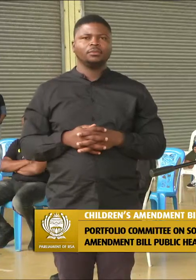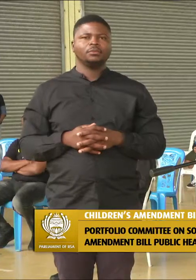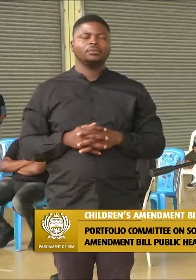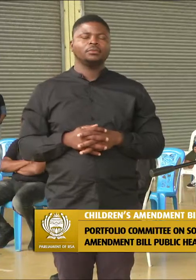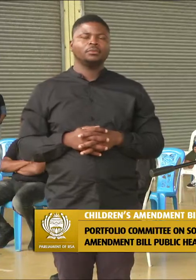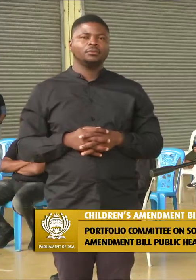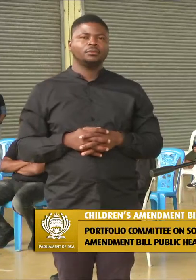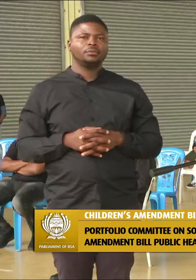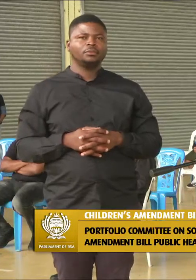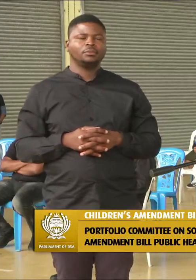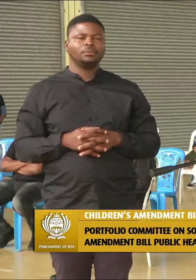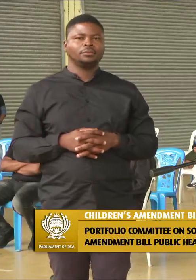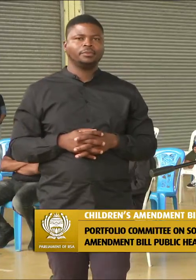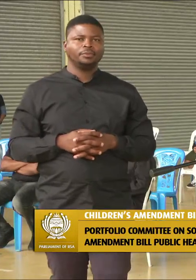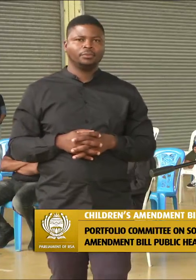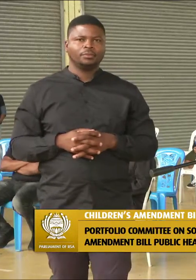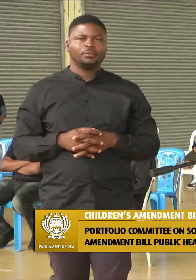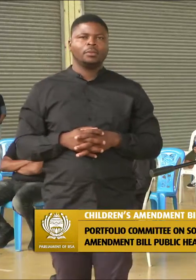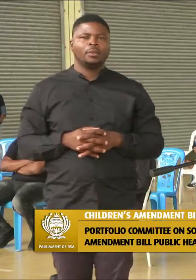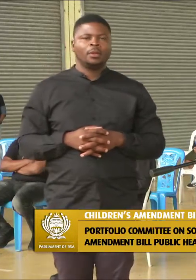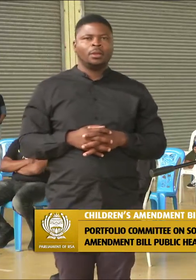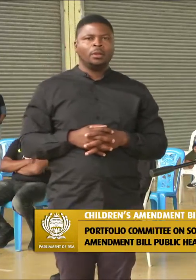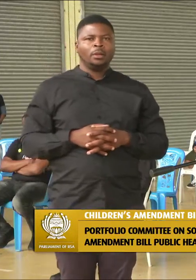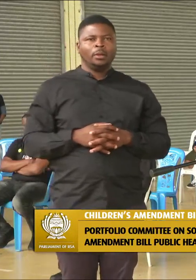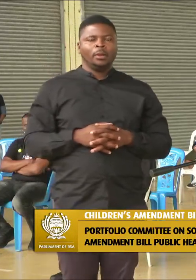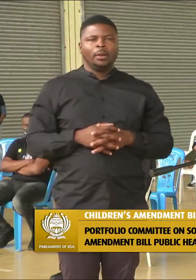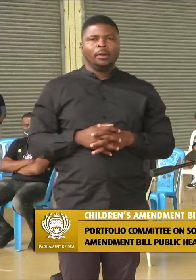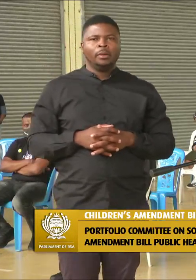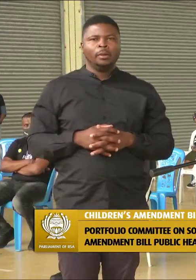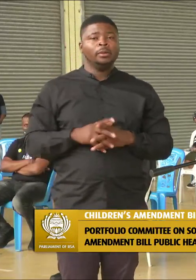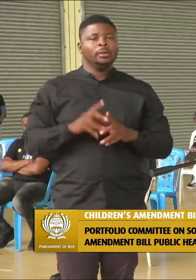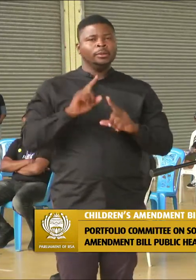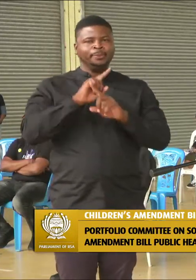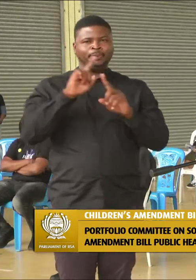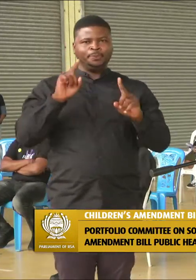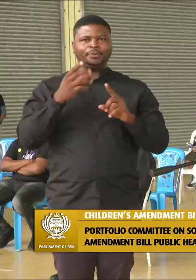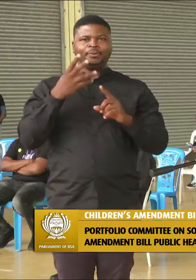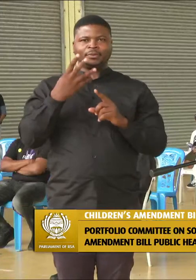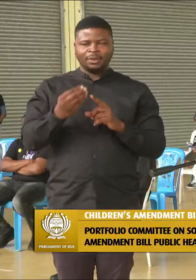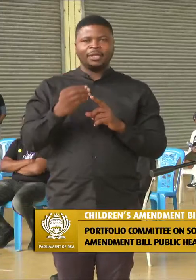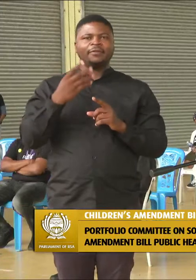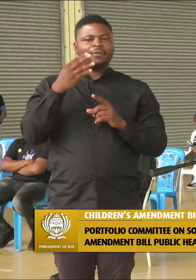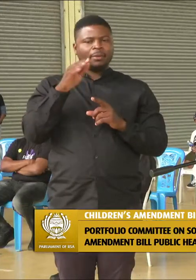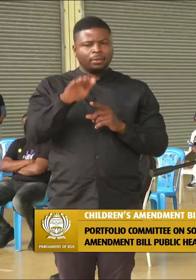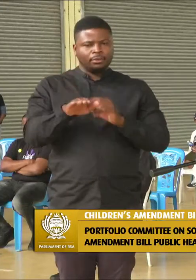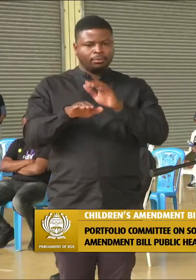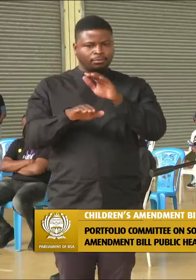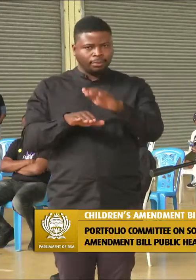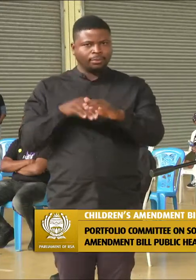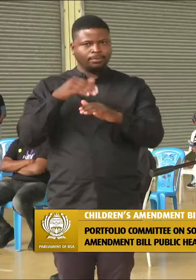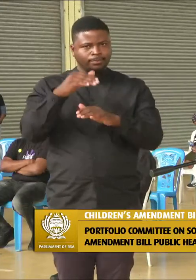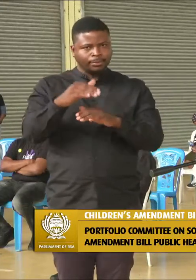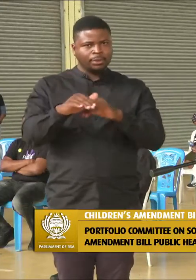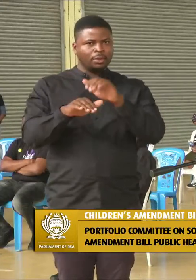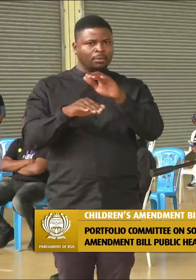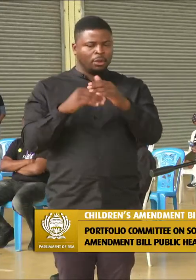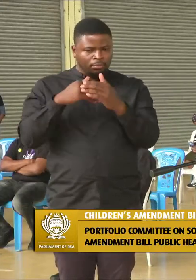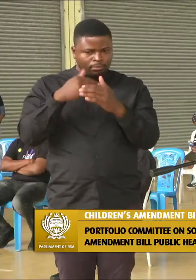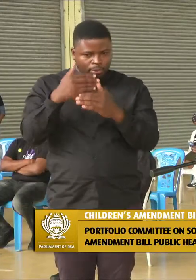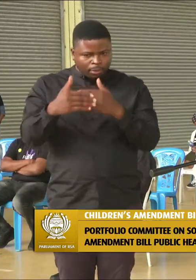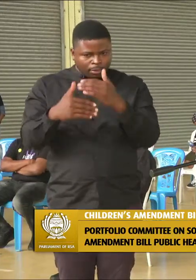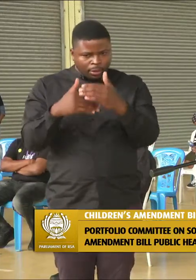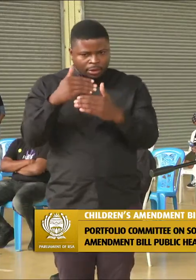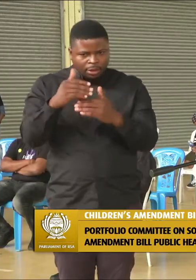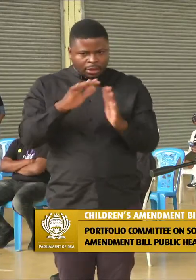ngemva kwalokho. There is a process that would be followed that will guide how are we going to take the